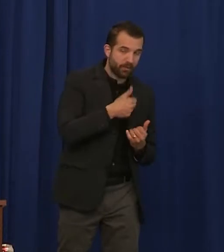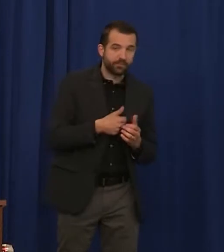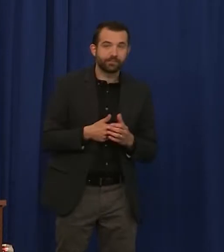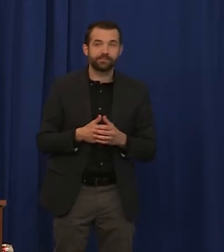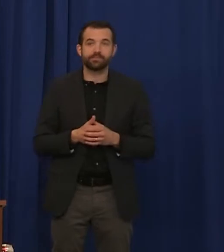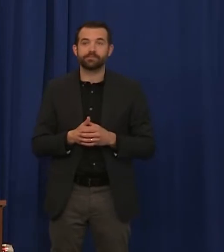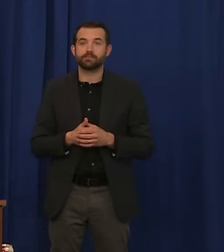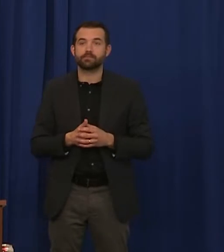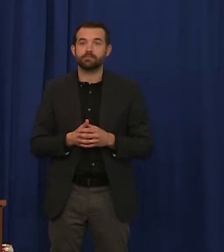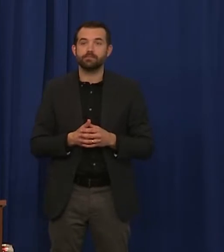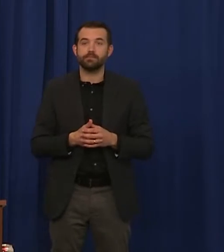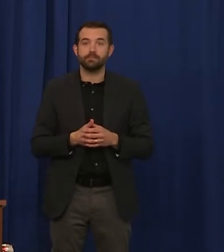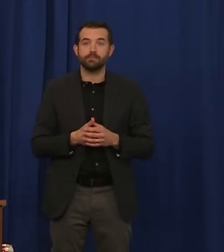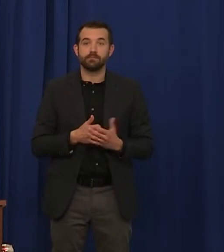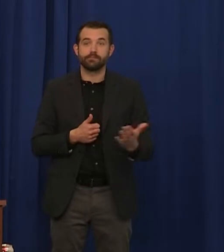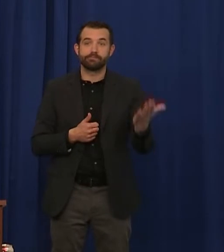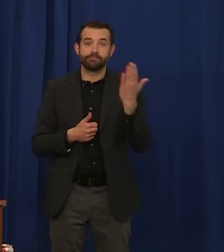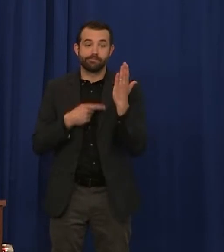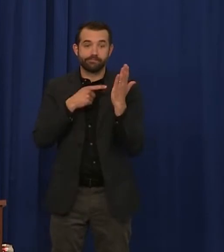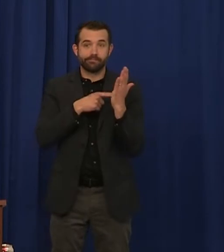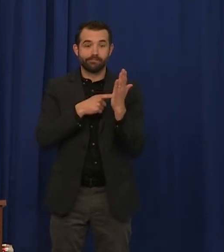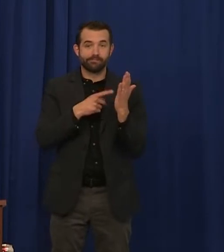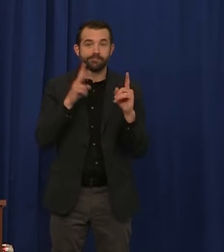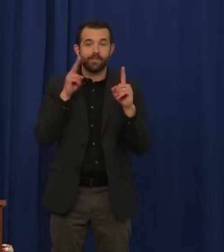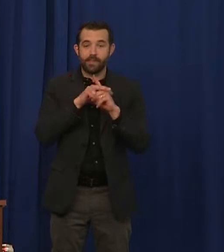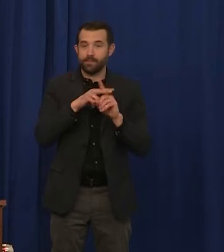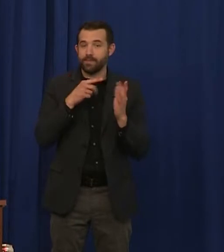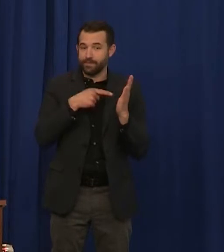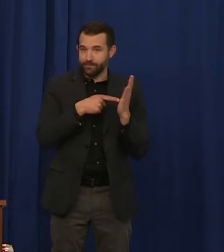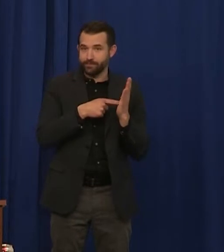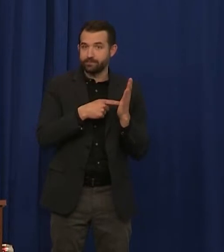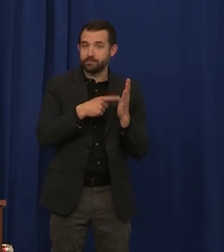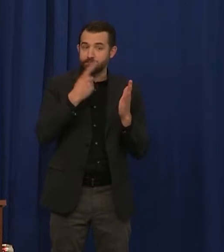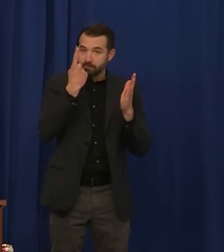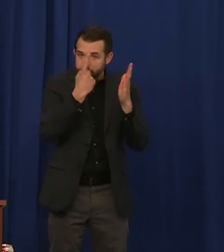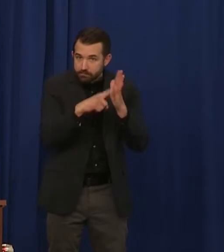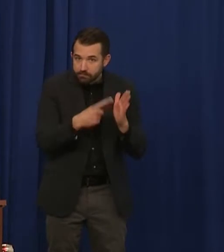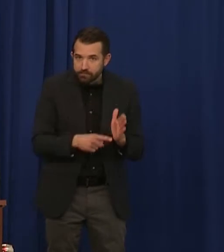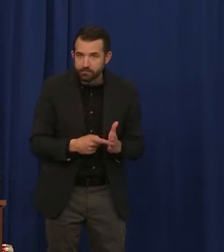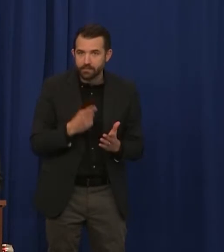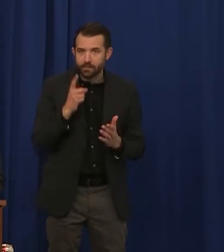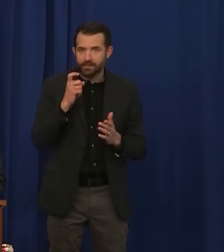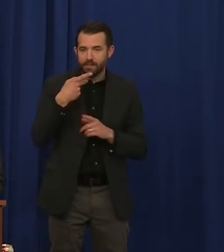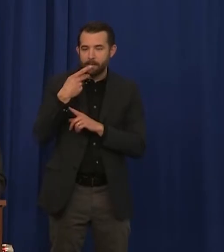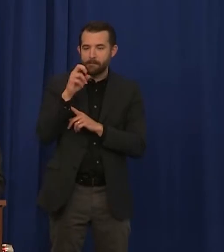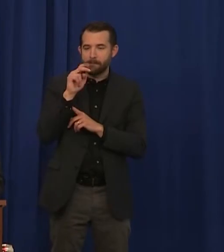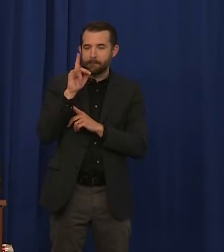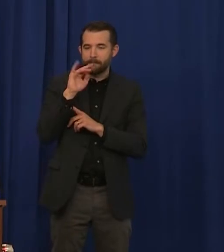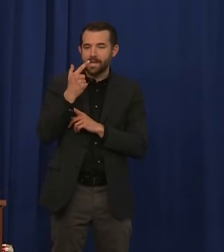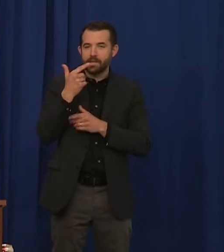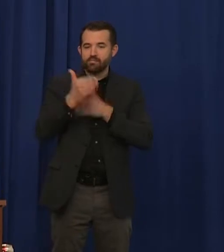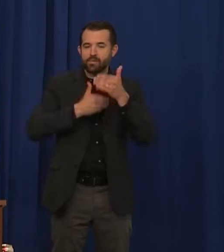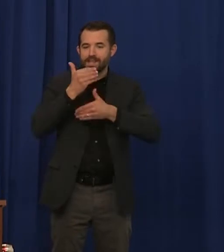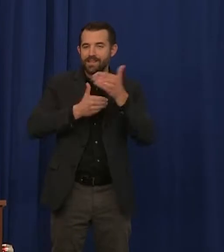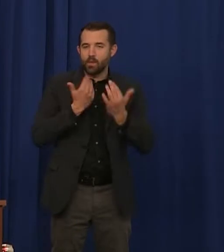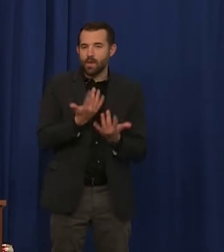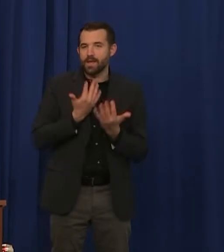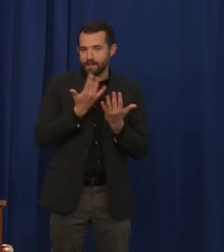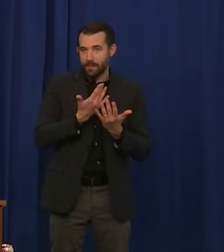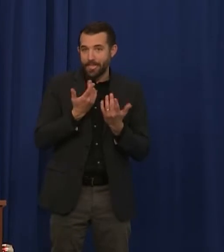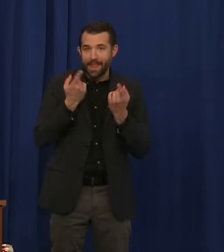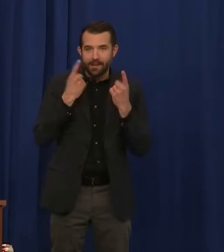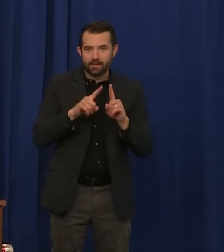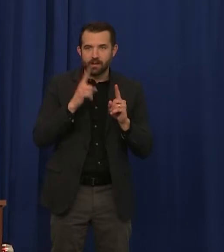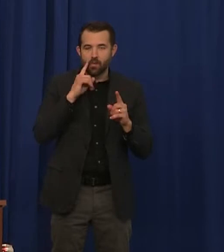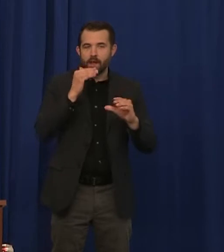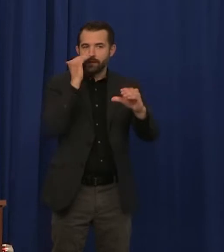your claim is held pending an interview, you will receive an email asking you to check your online account for